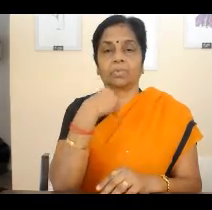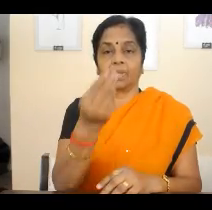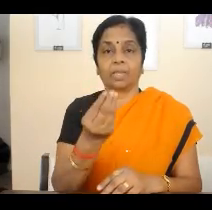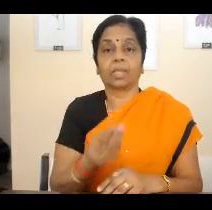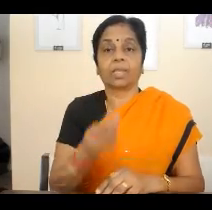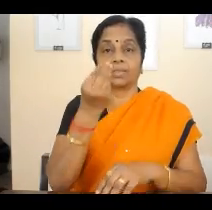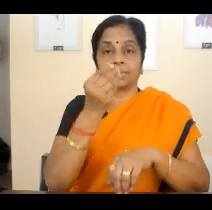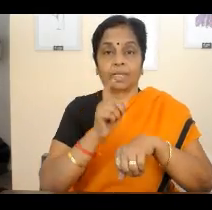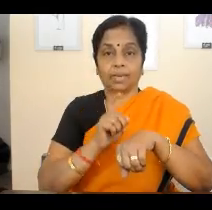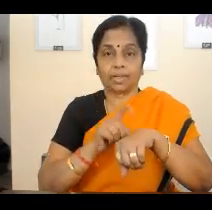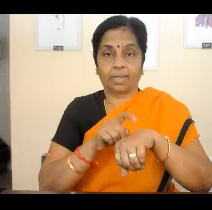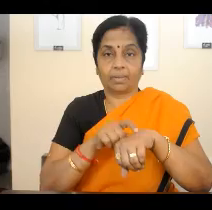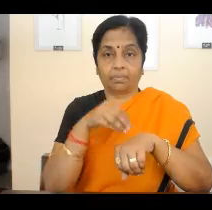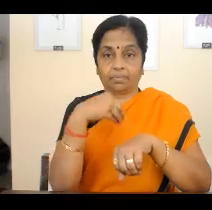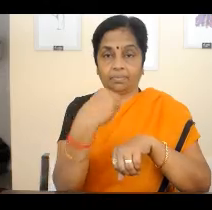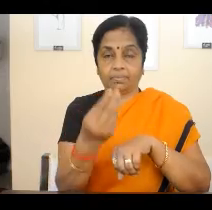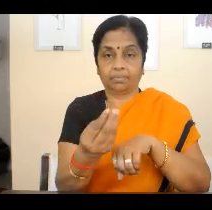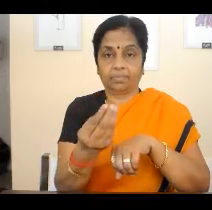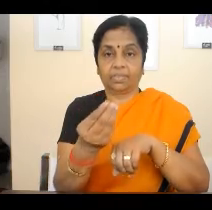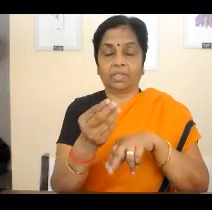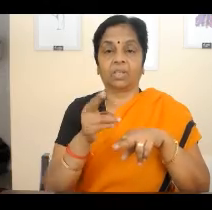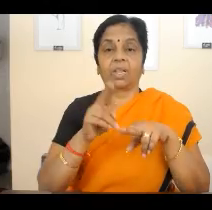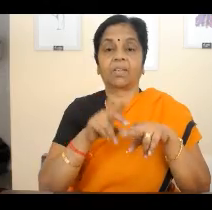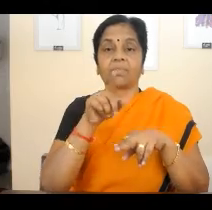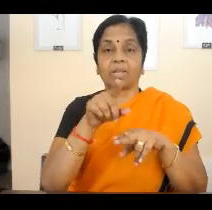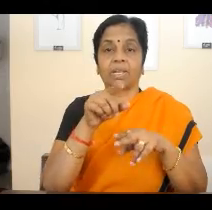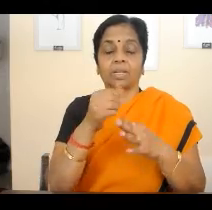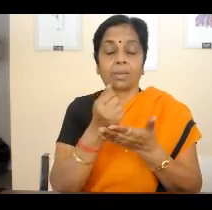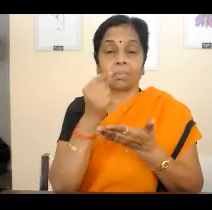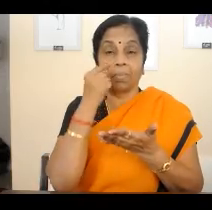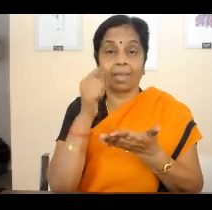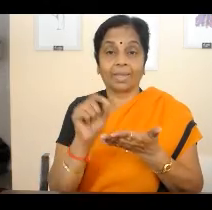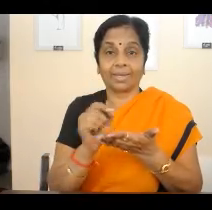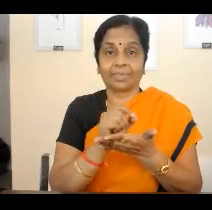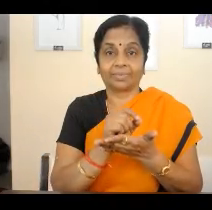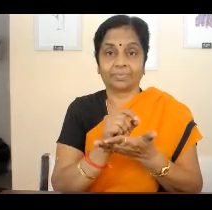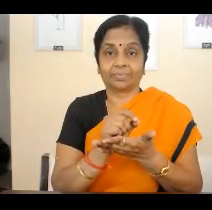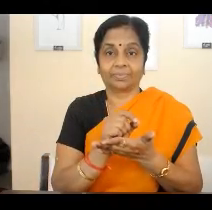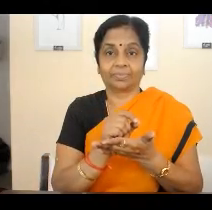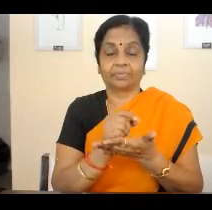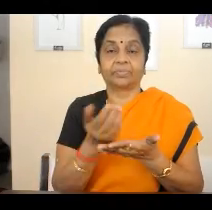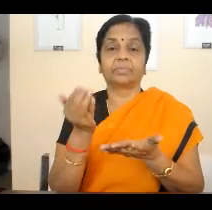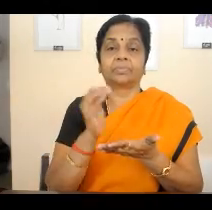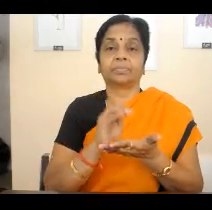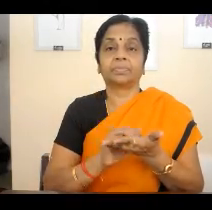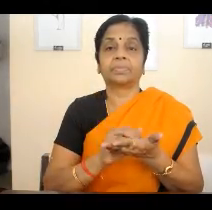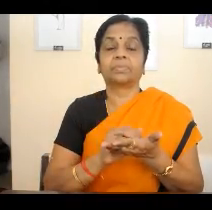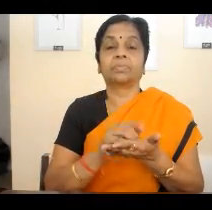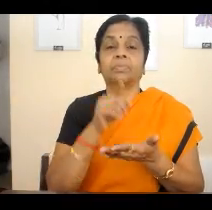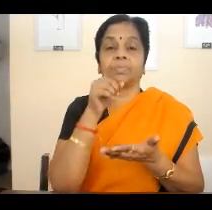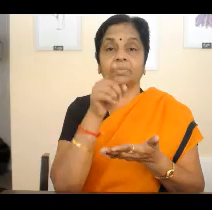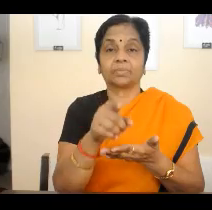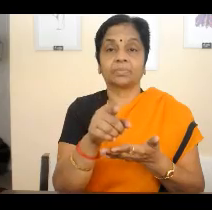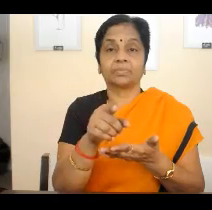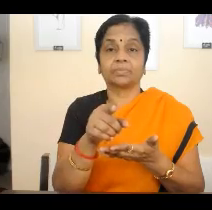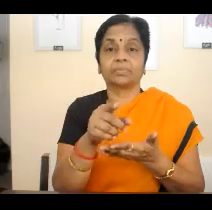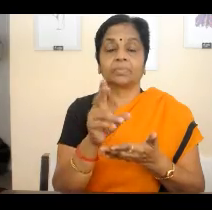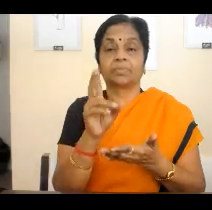time, facility of scribe, and exemption from second and third